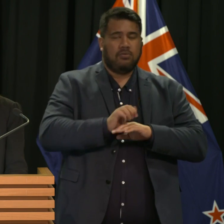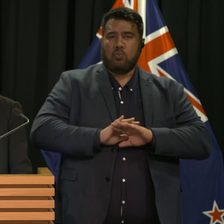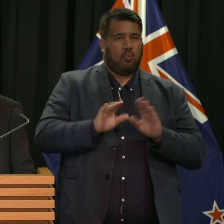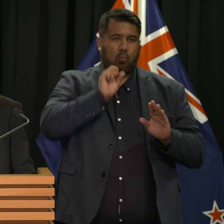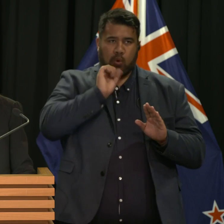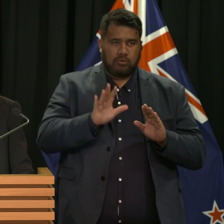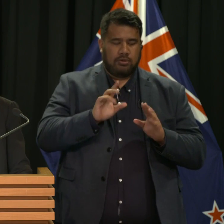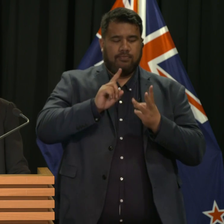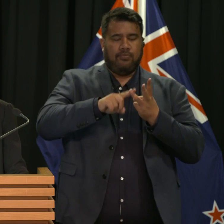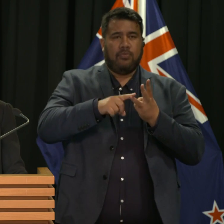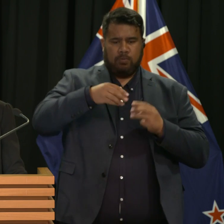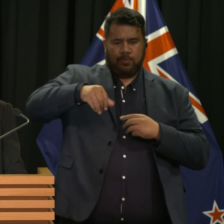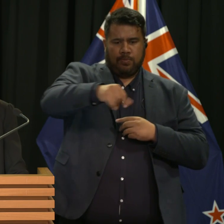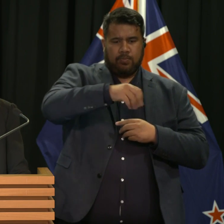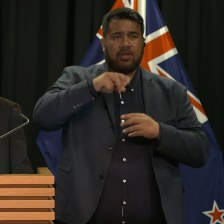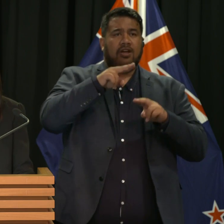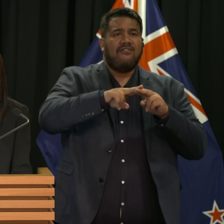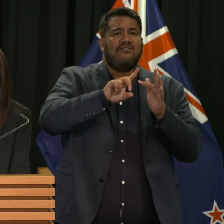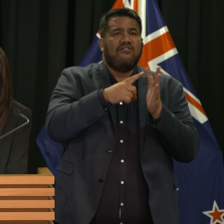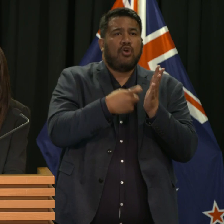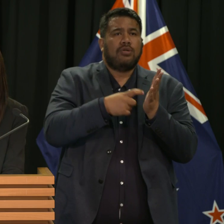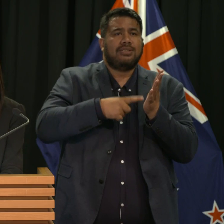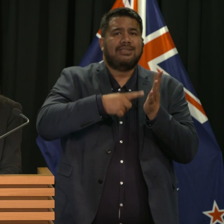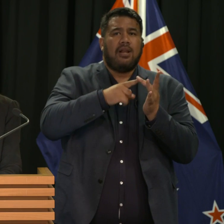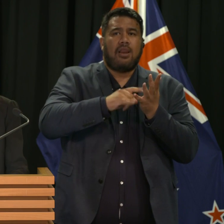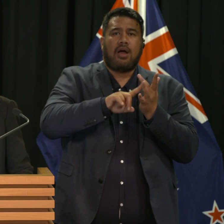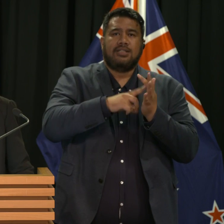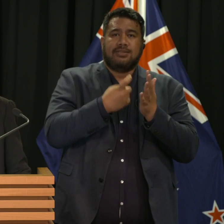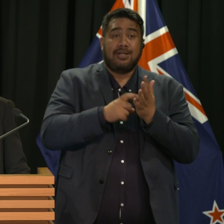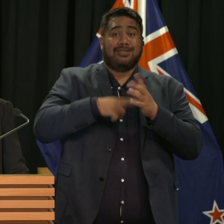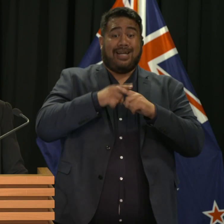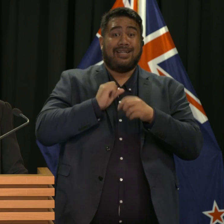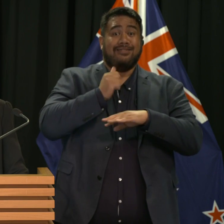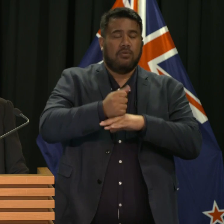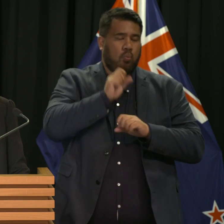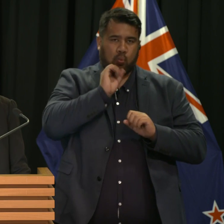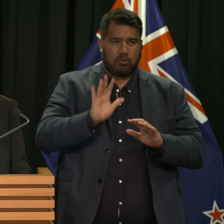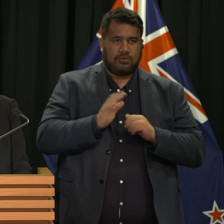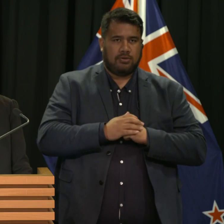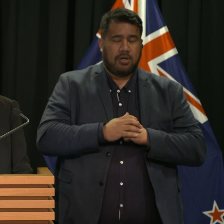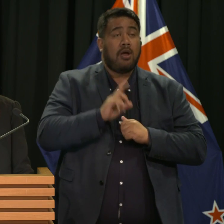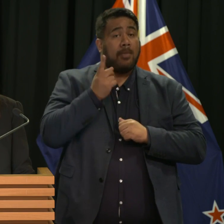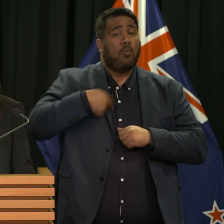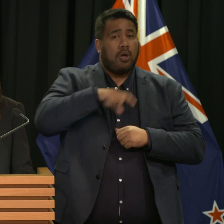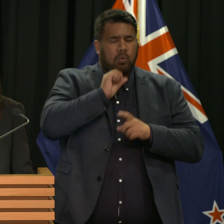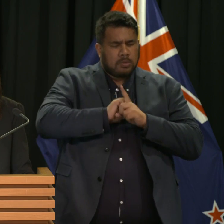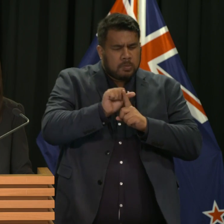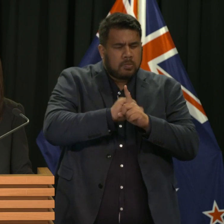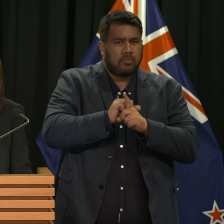since the government was formed. That doesn't mean we are not taking action to make our tax system work